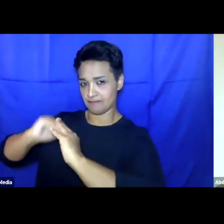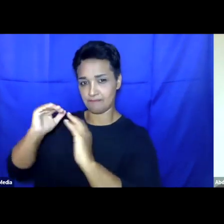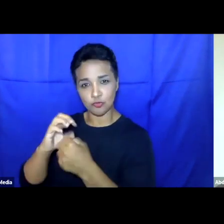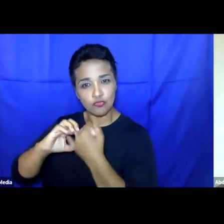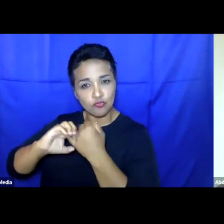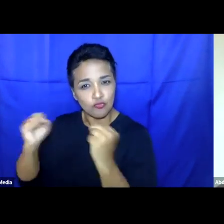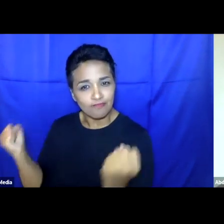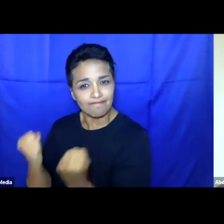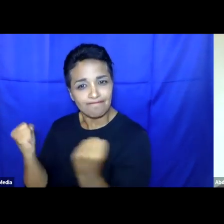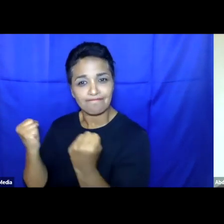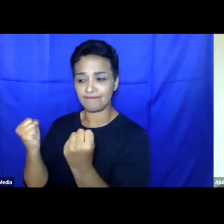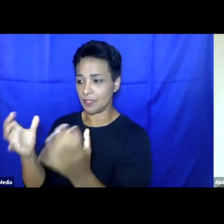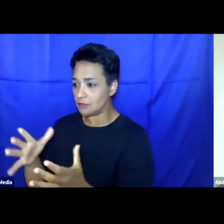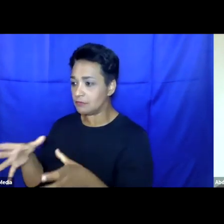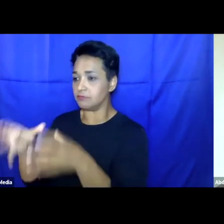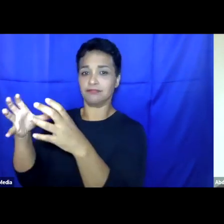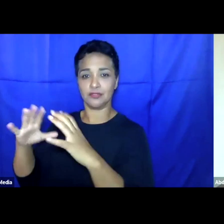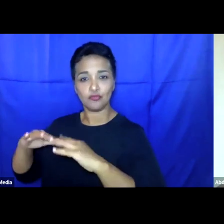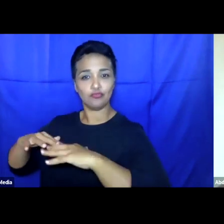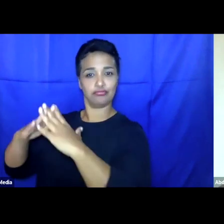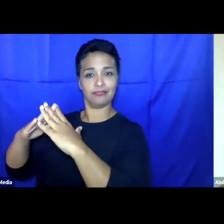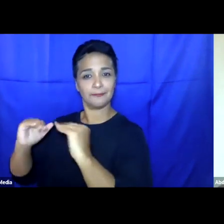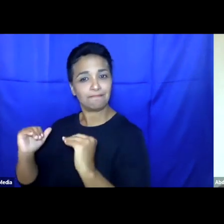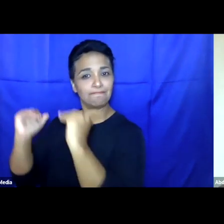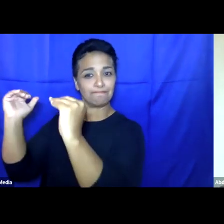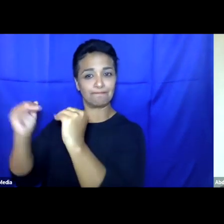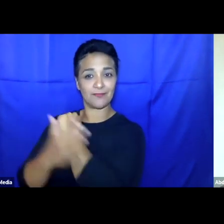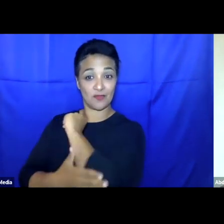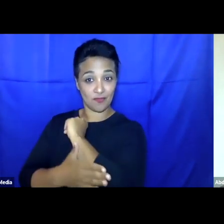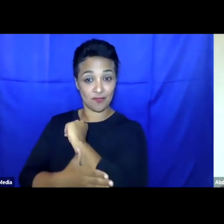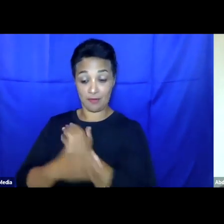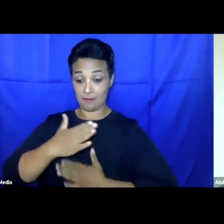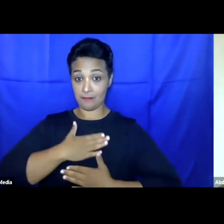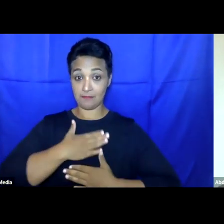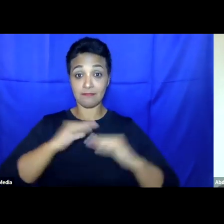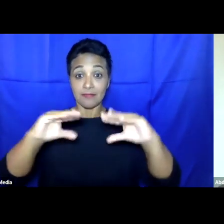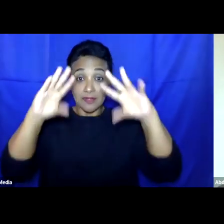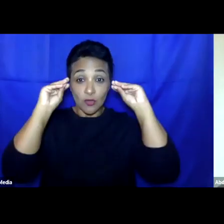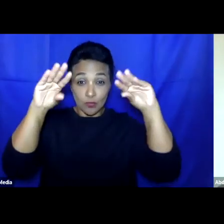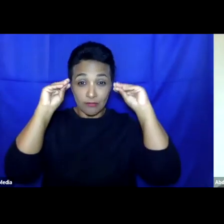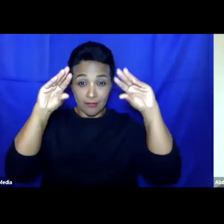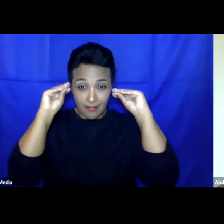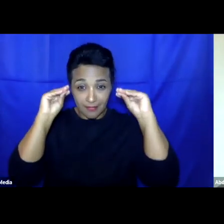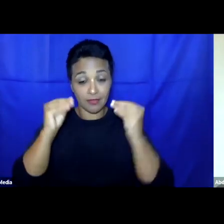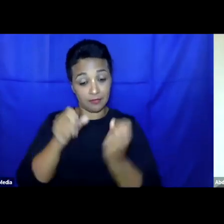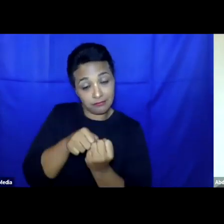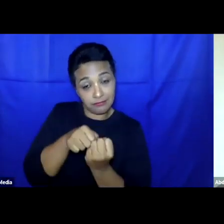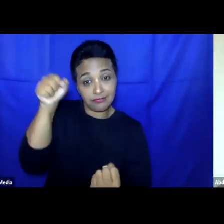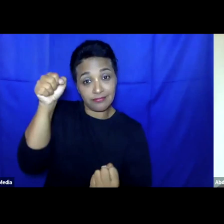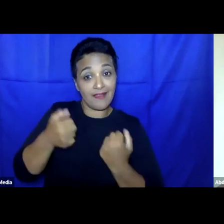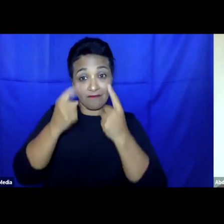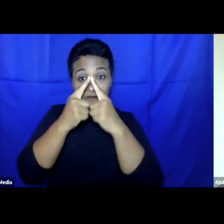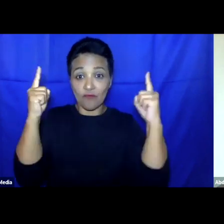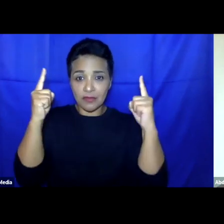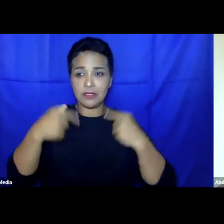I got in the Dadaab camp enables my community and me to acquire skills and